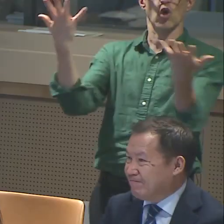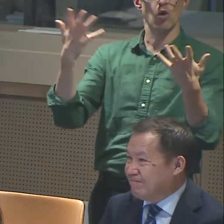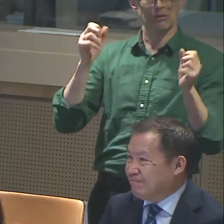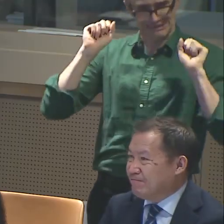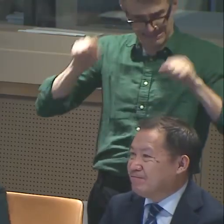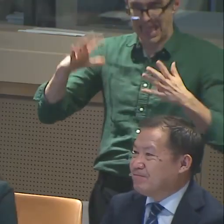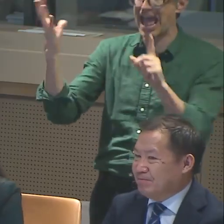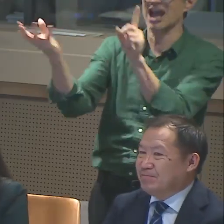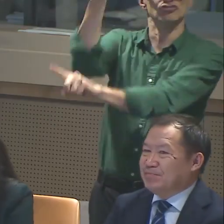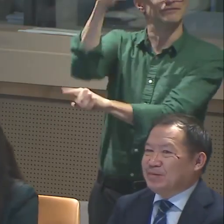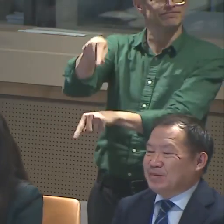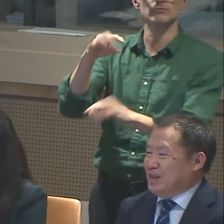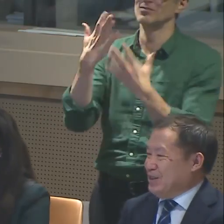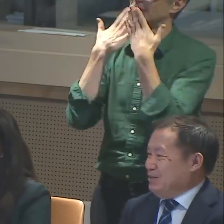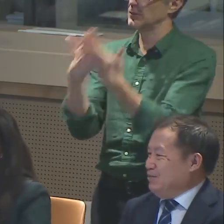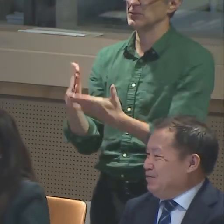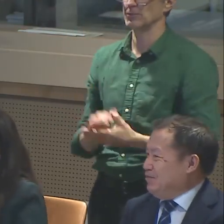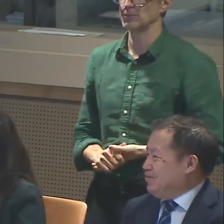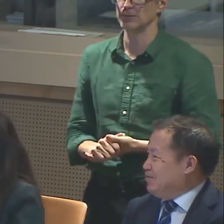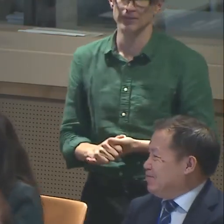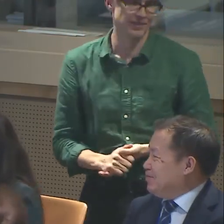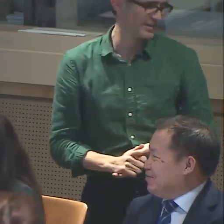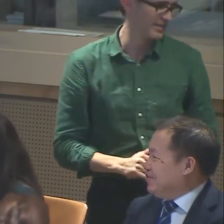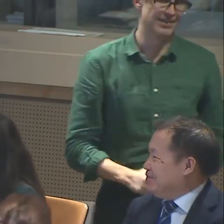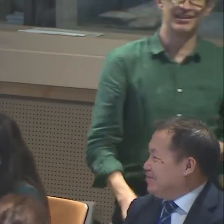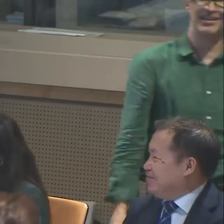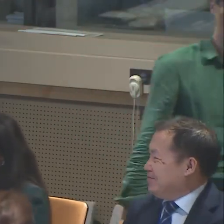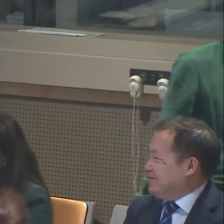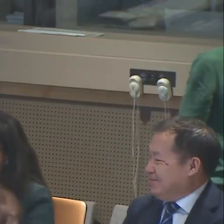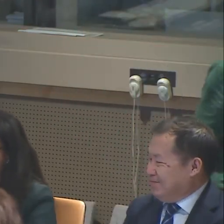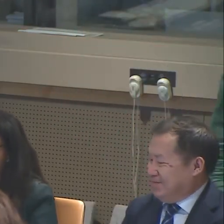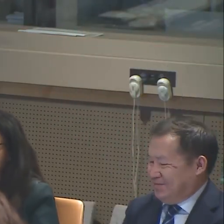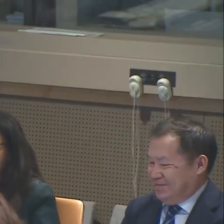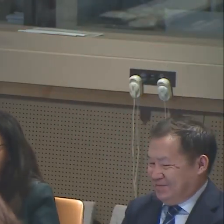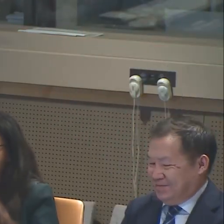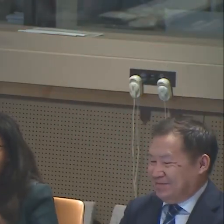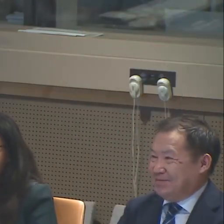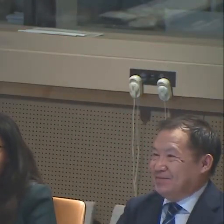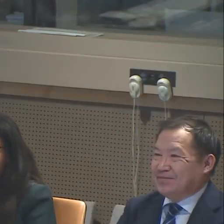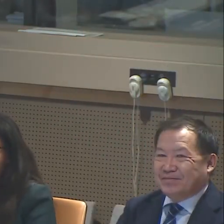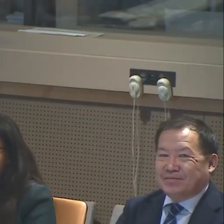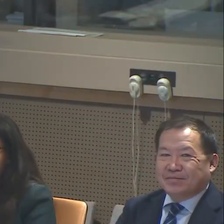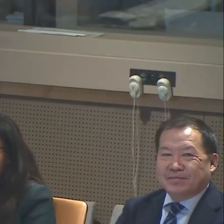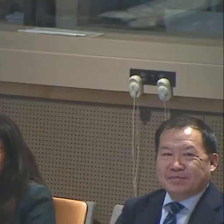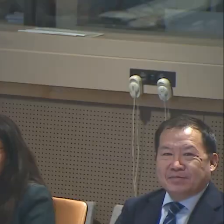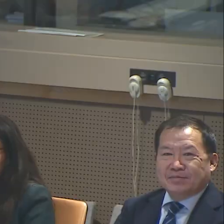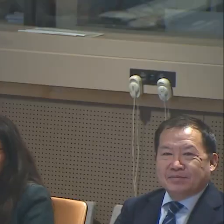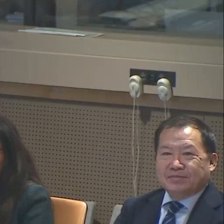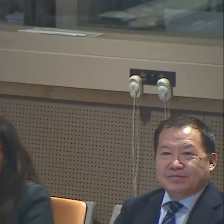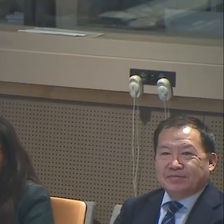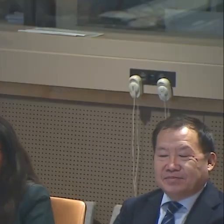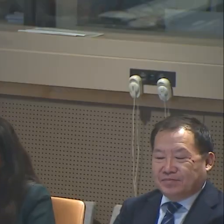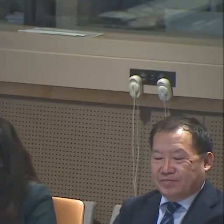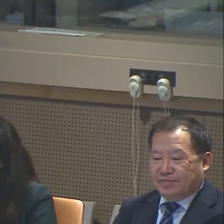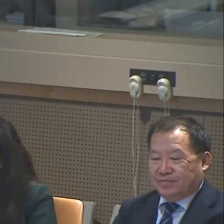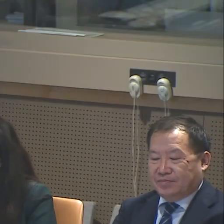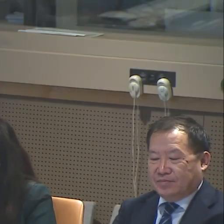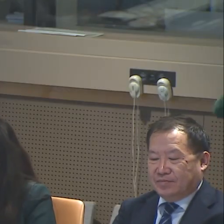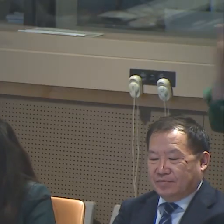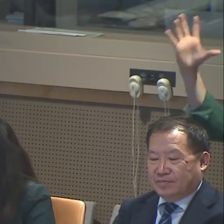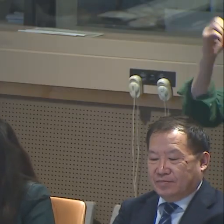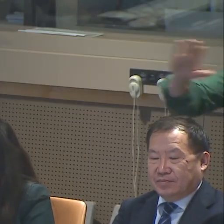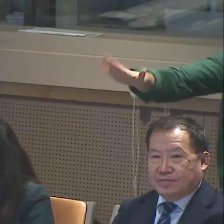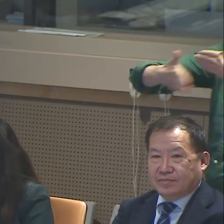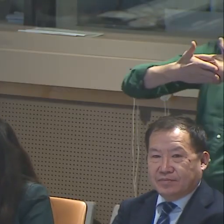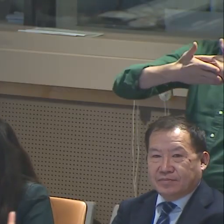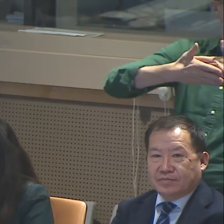you very much. Thank you very much. And with that, we close this event, and we are